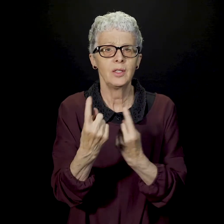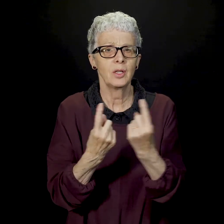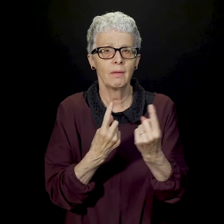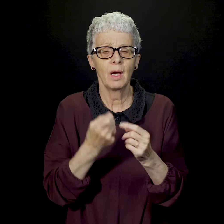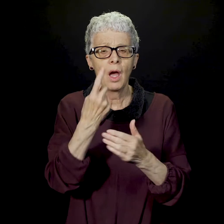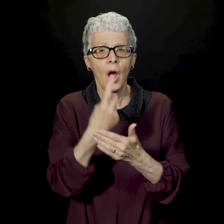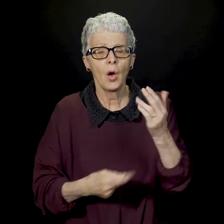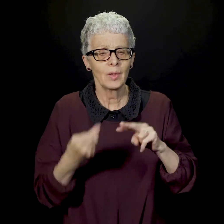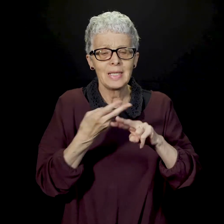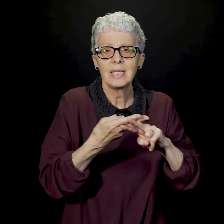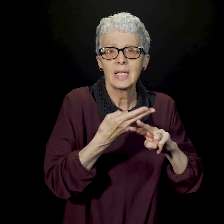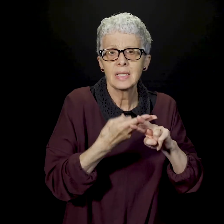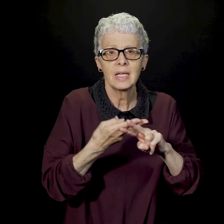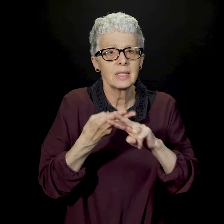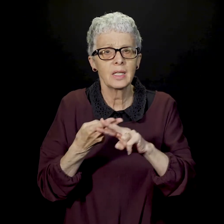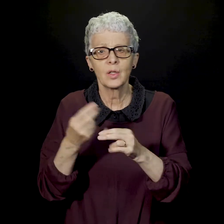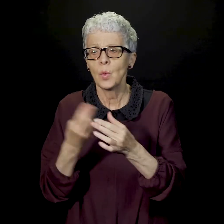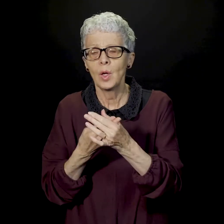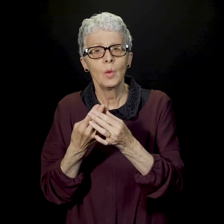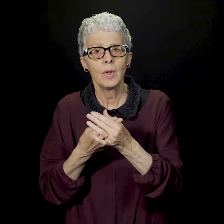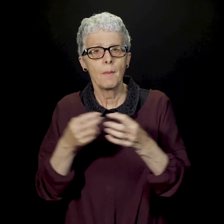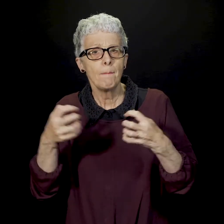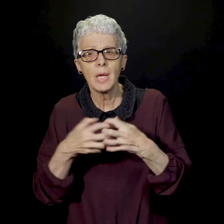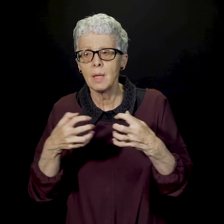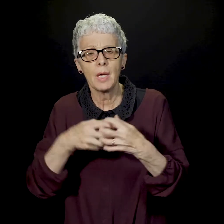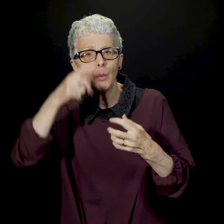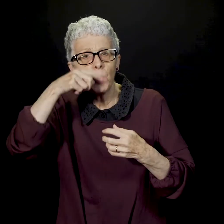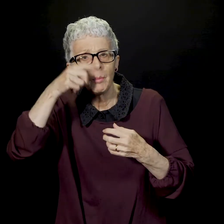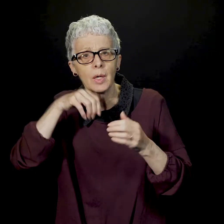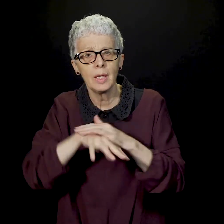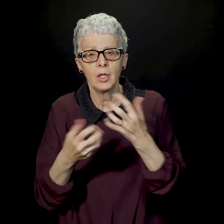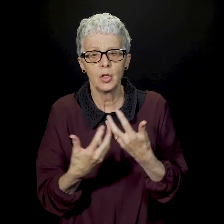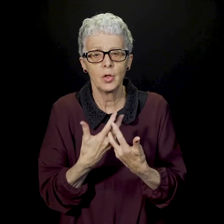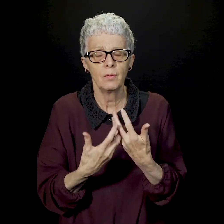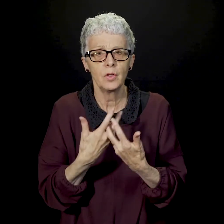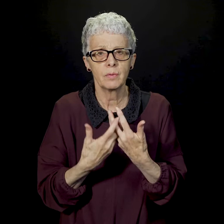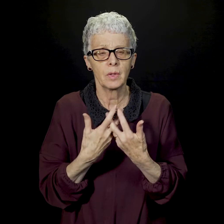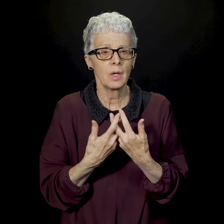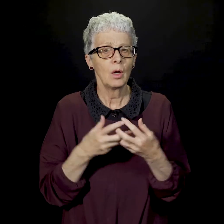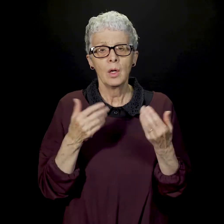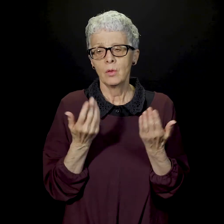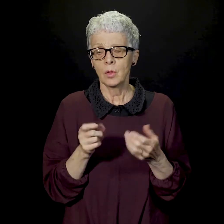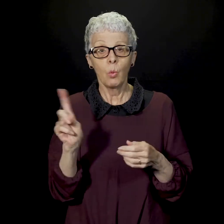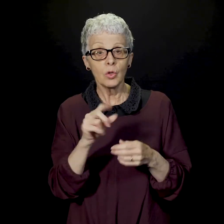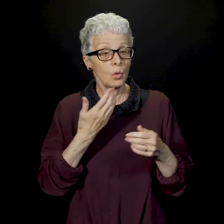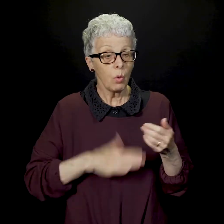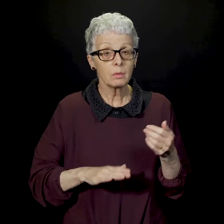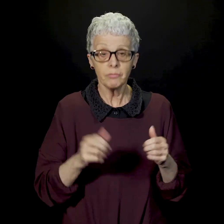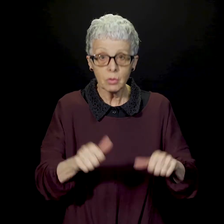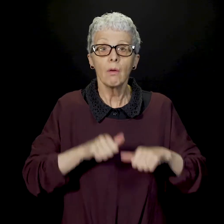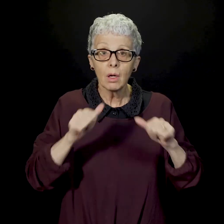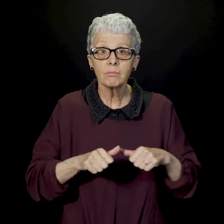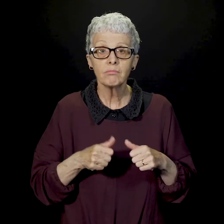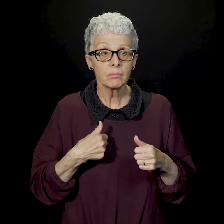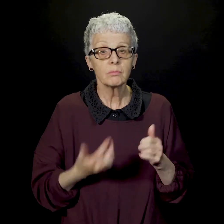or ongoing relationships, or even without any boundaries. It's kind of like a anything is permissible and everything is good kind of